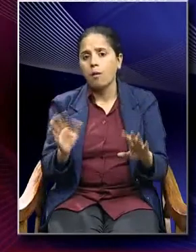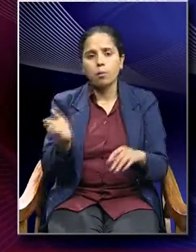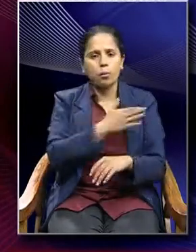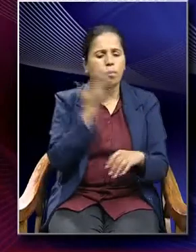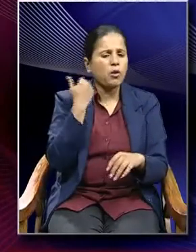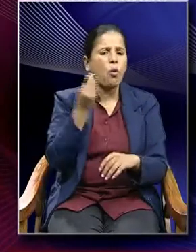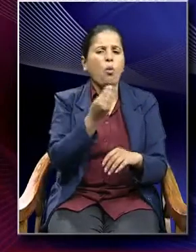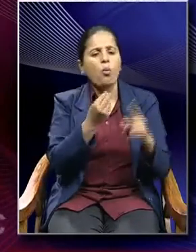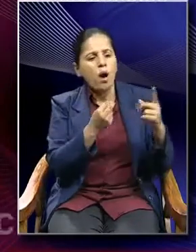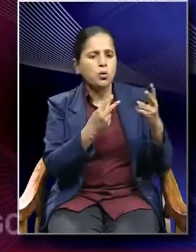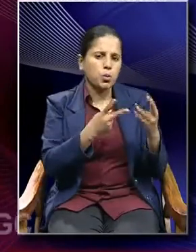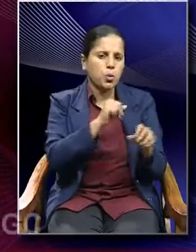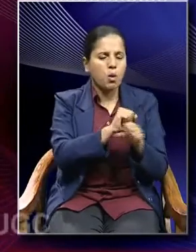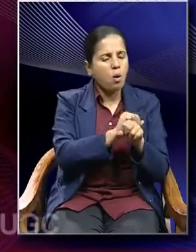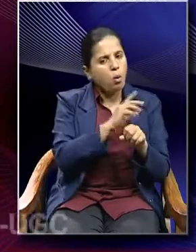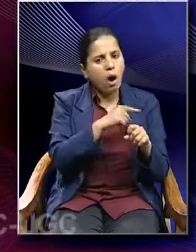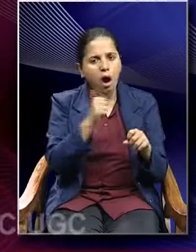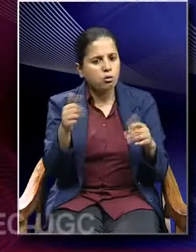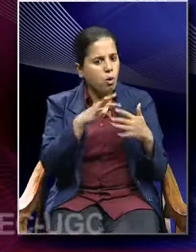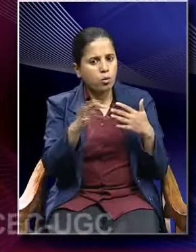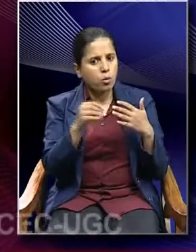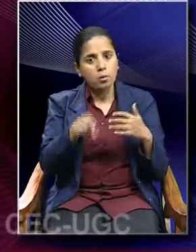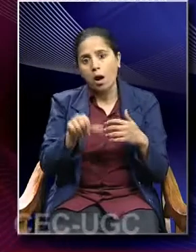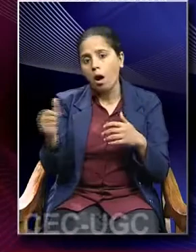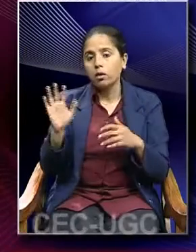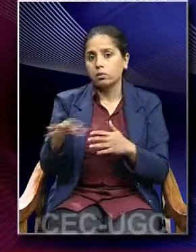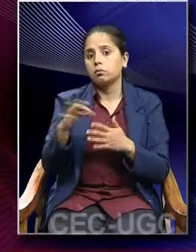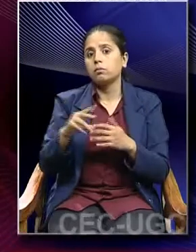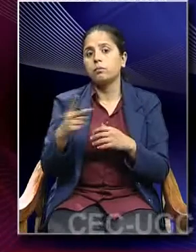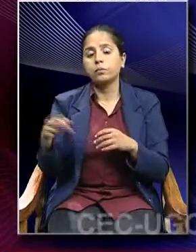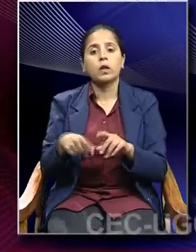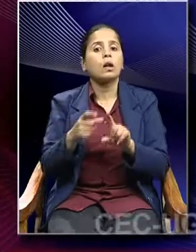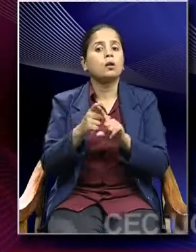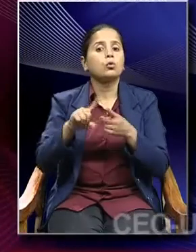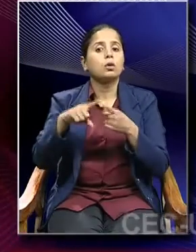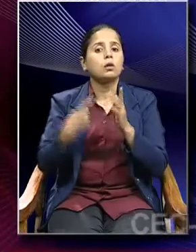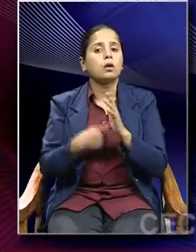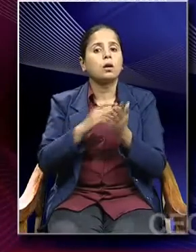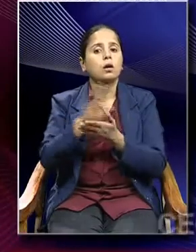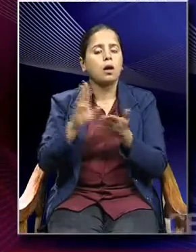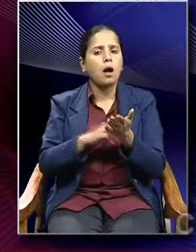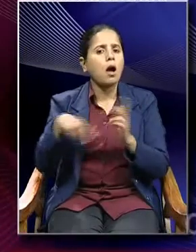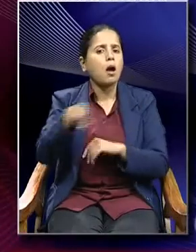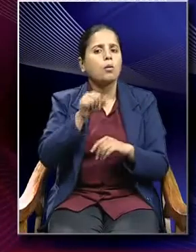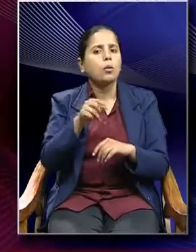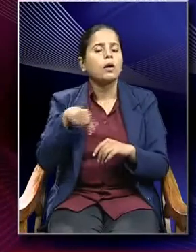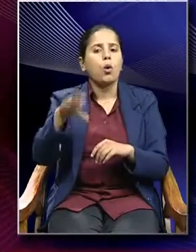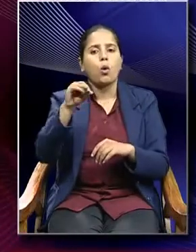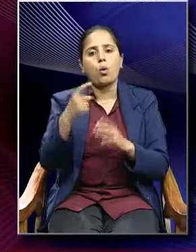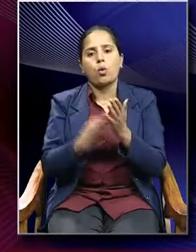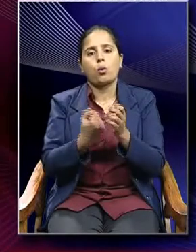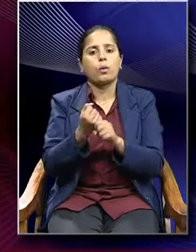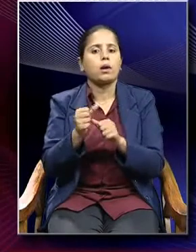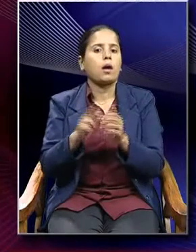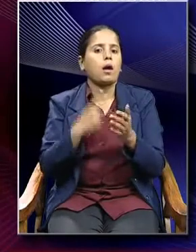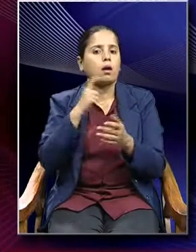yet they are independent on each other. So Durkheim used the concept of organic solidarity.